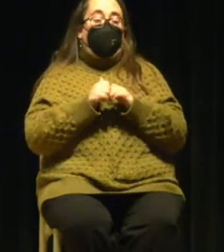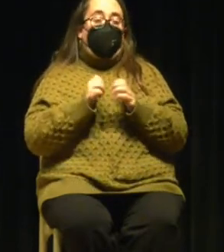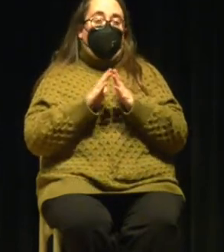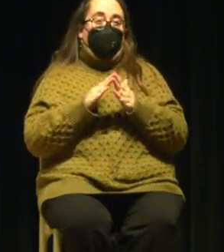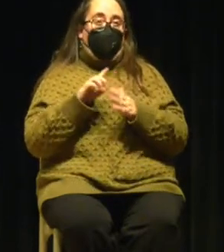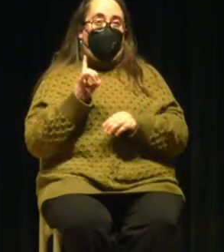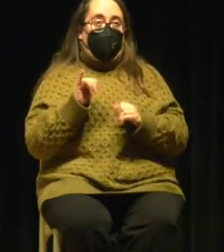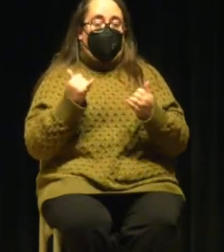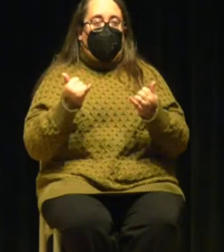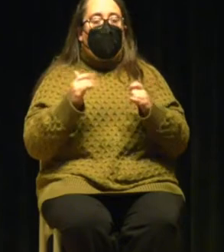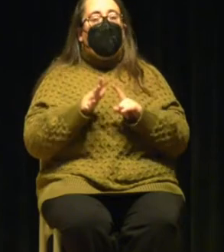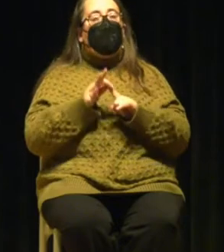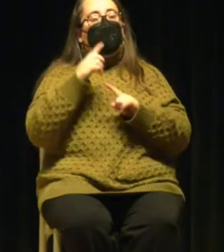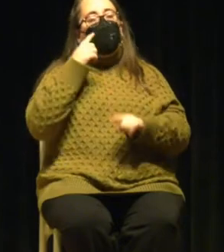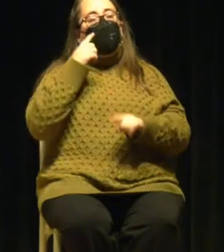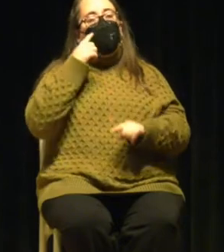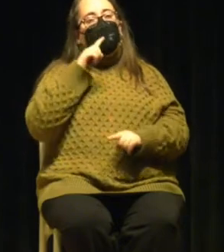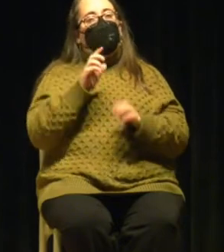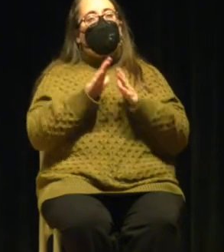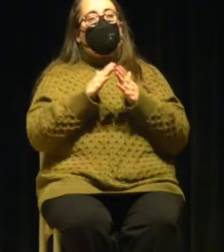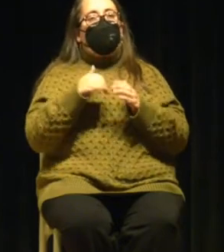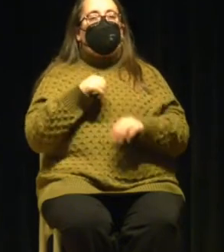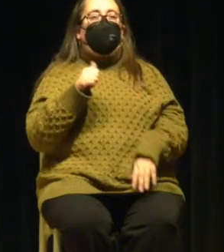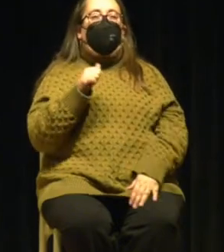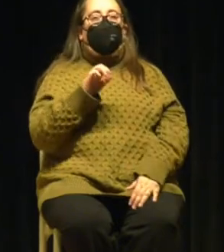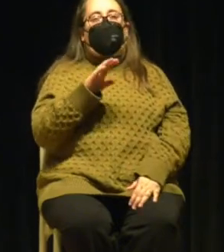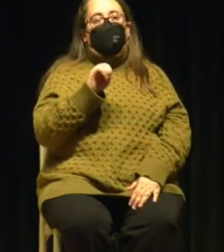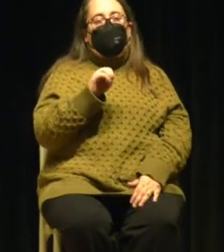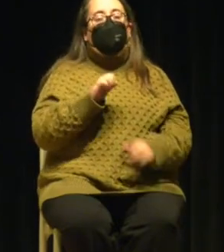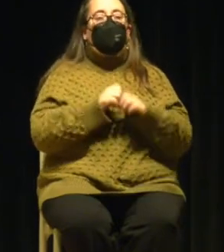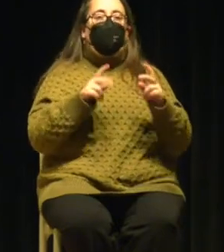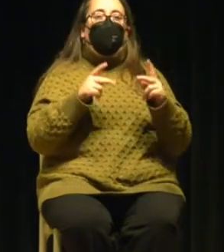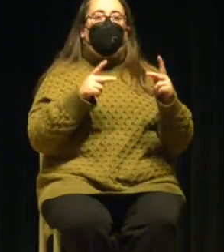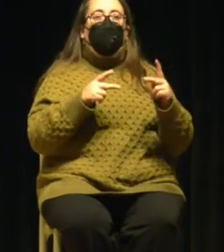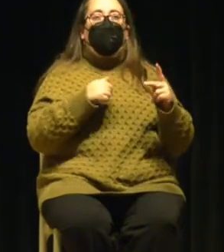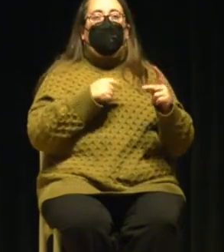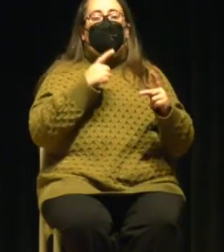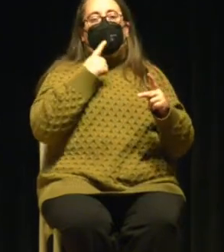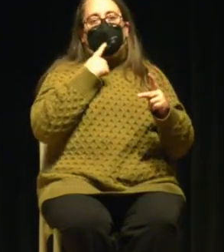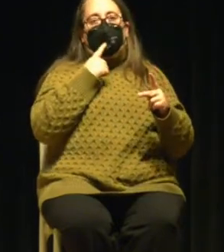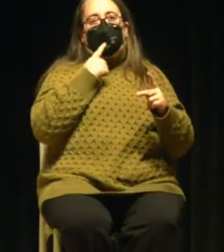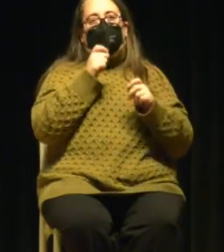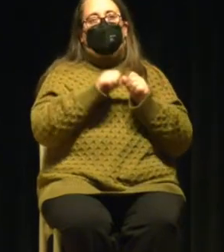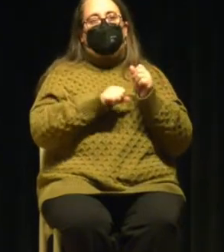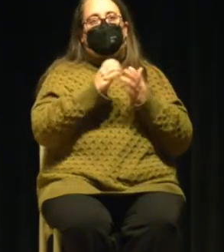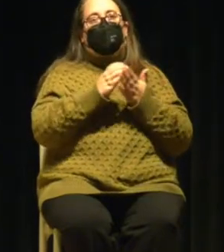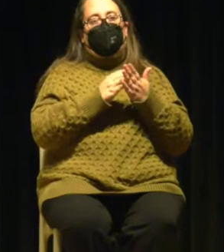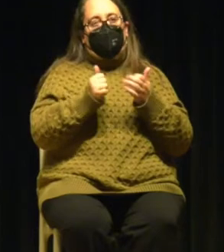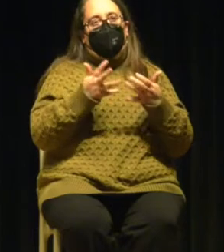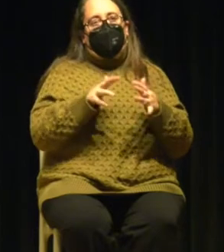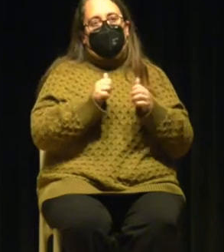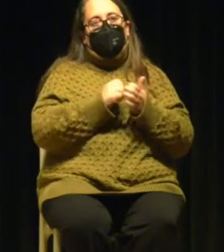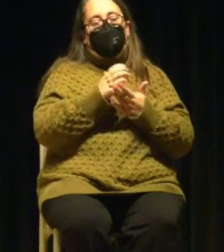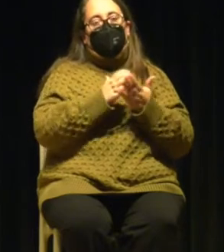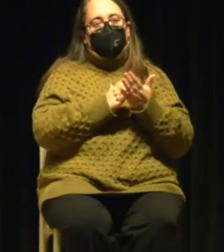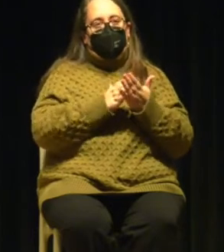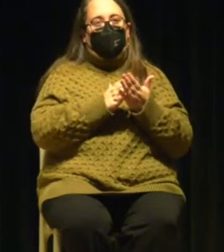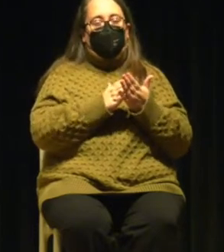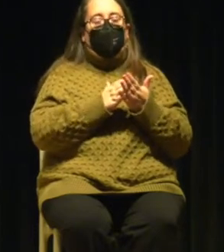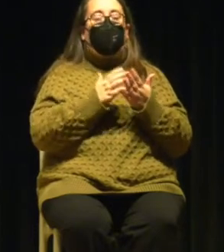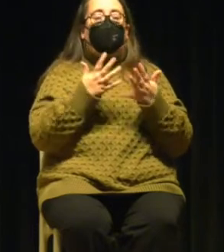turned out, except for the fact that the book has 10 recipes. And in the proposal, I had said every chapter would end with a recipe mm-hmm. that